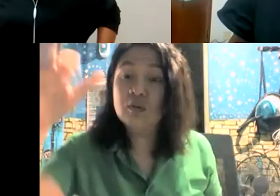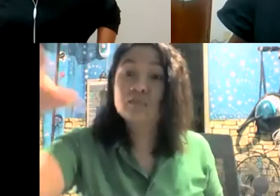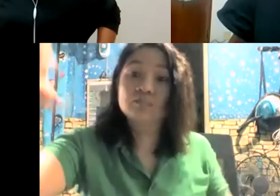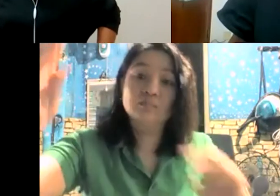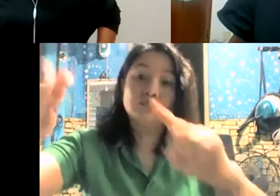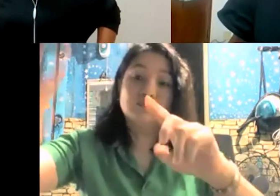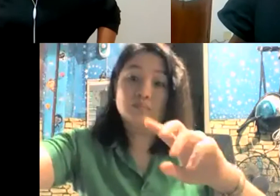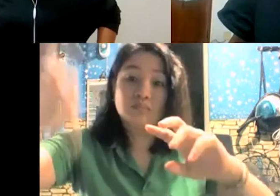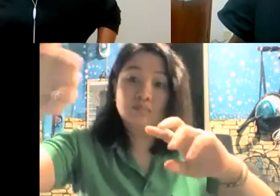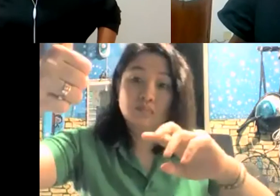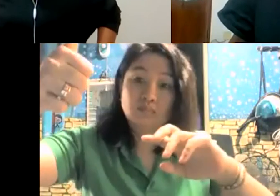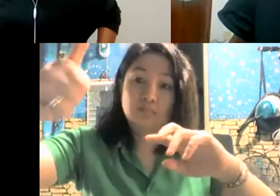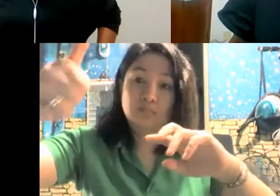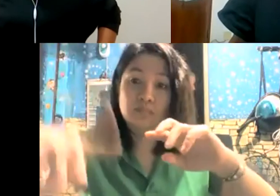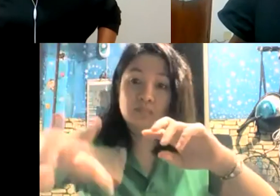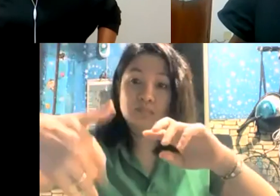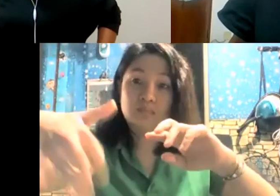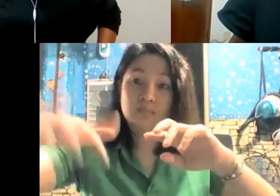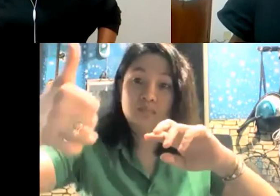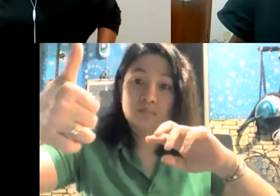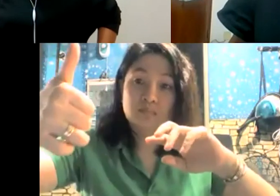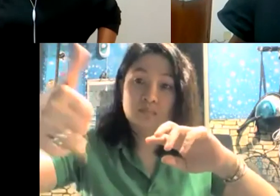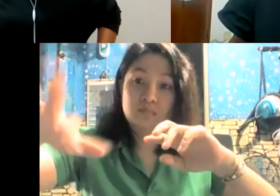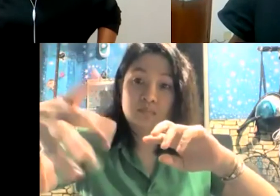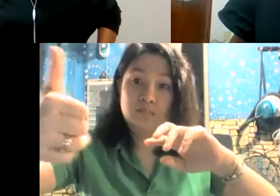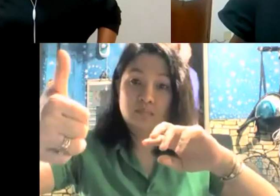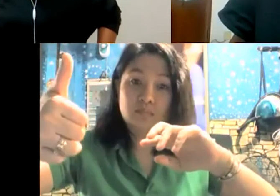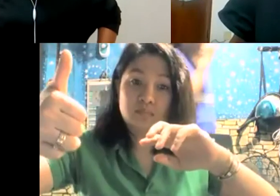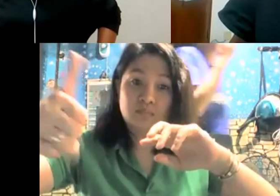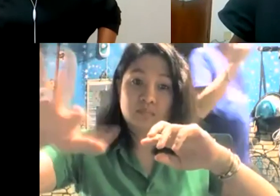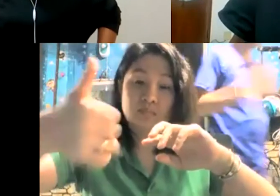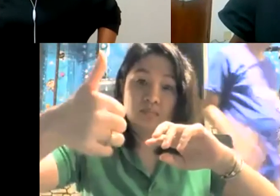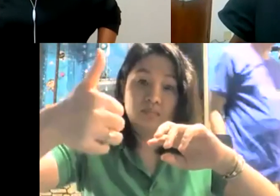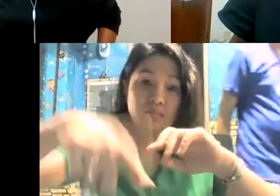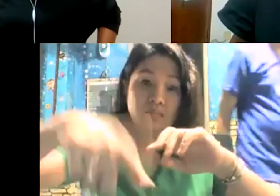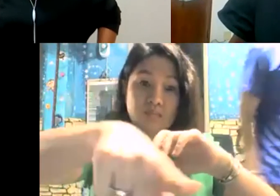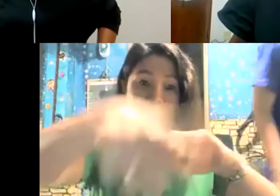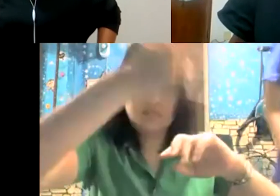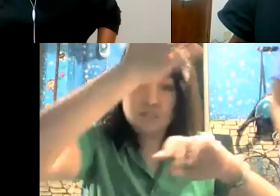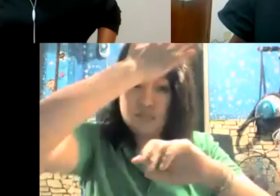Yesterday, don't we have to add in X for touch?